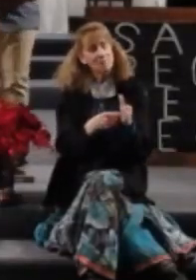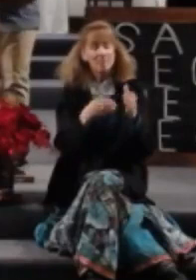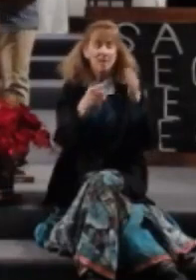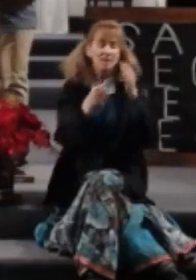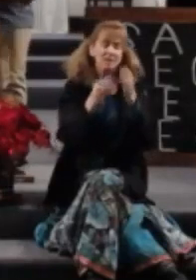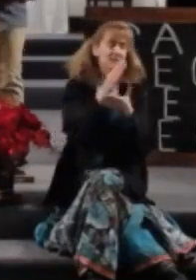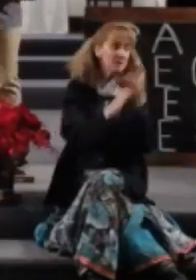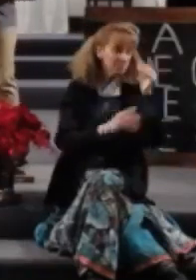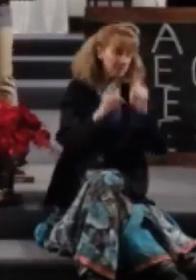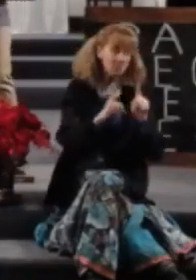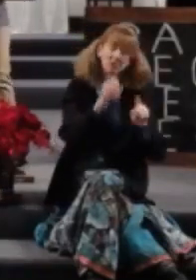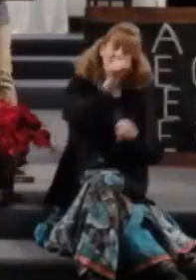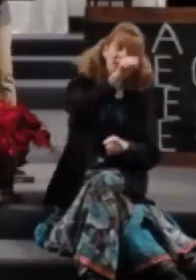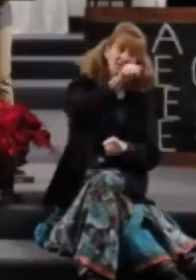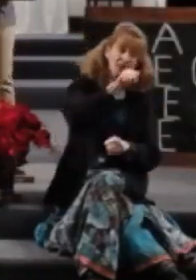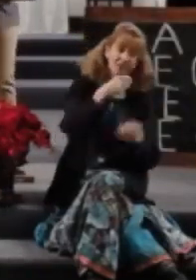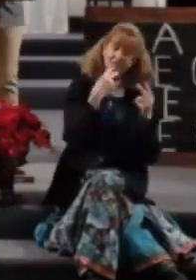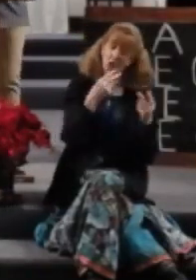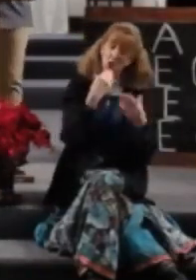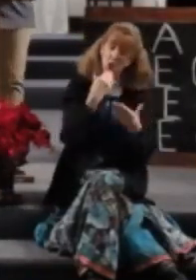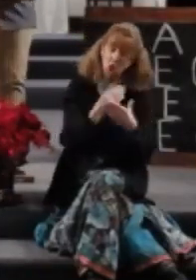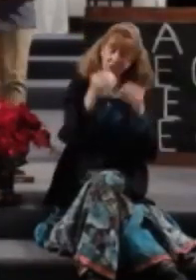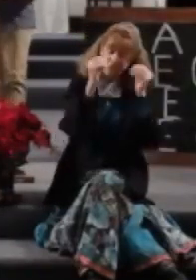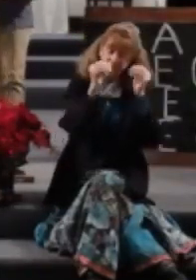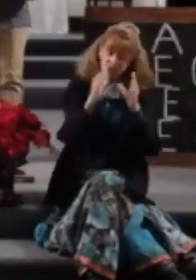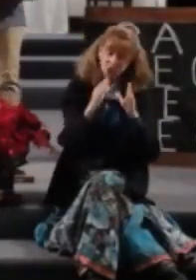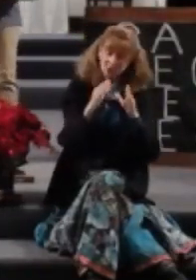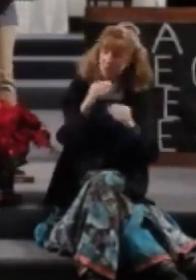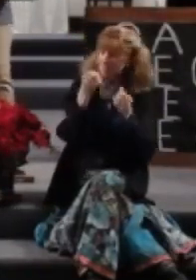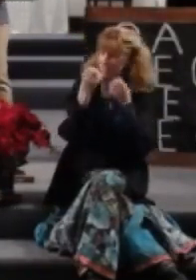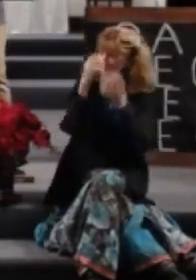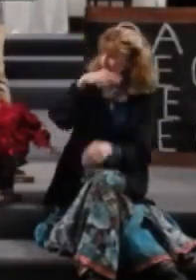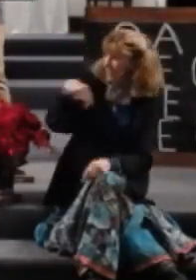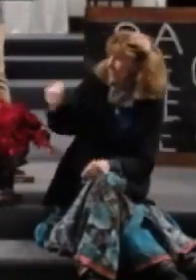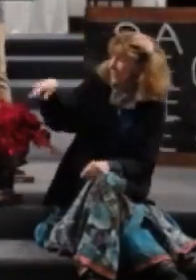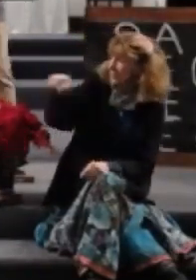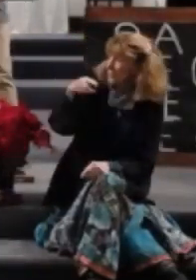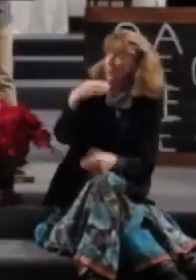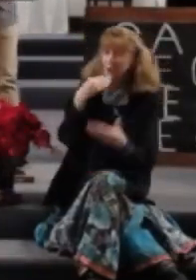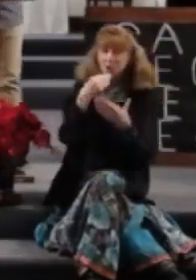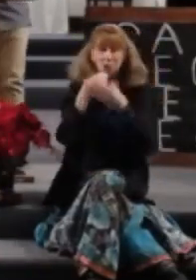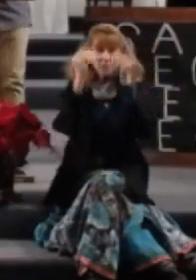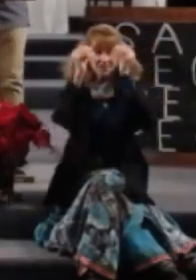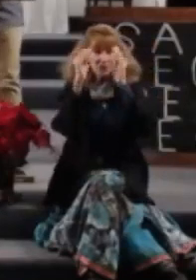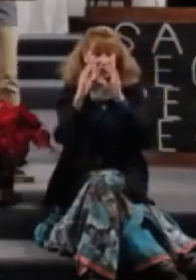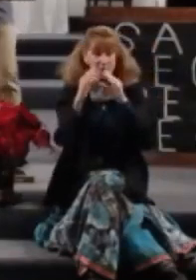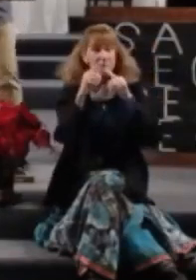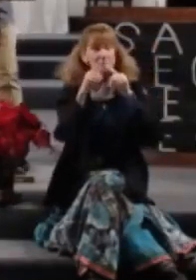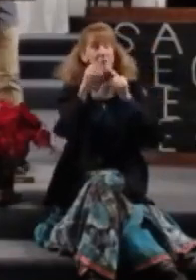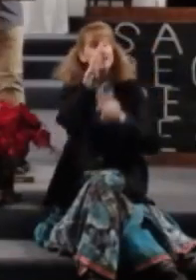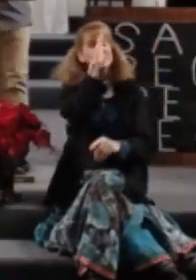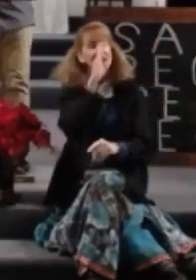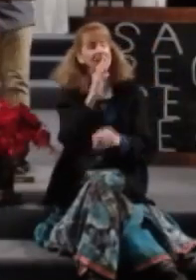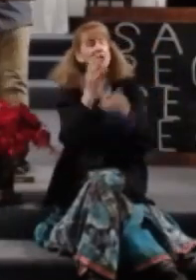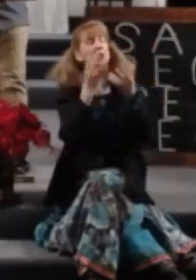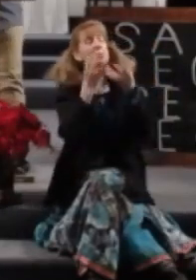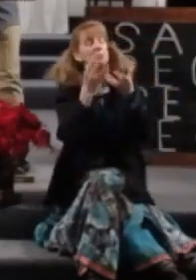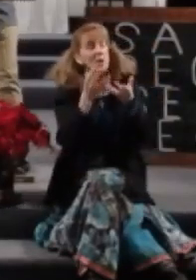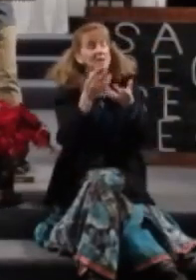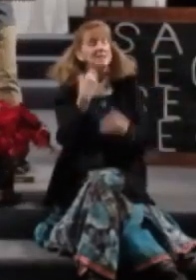people are gifted teachers, and we have many in this church, God still expects every one of